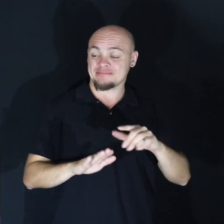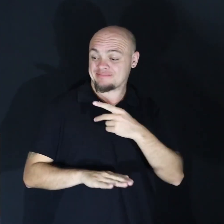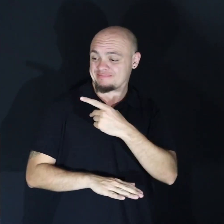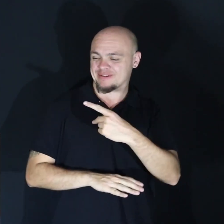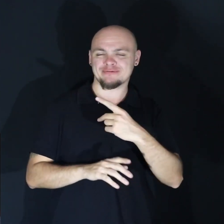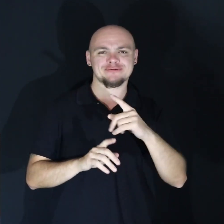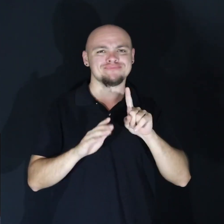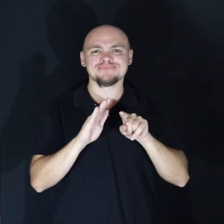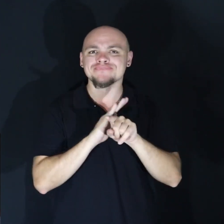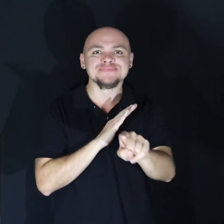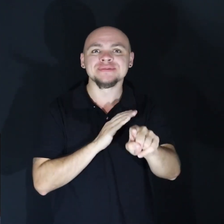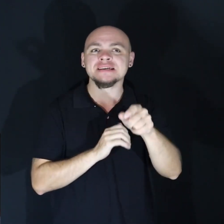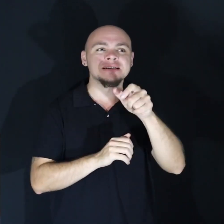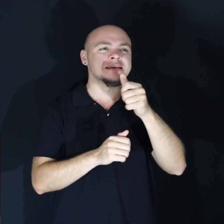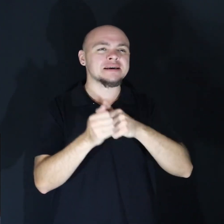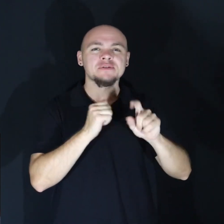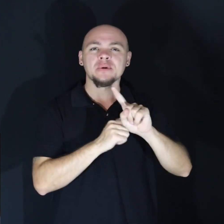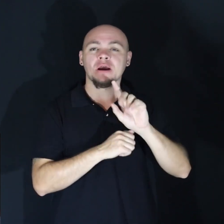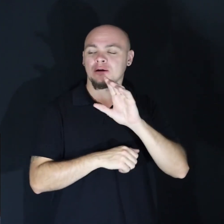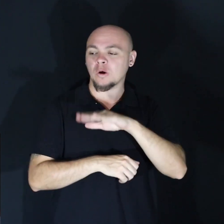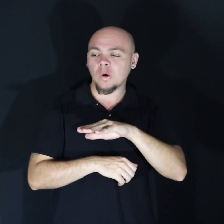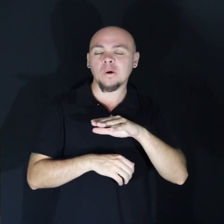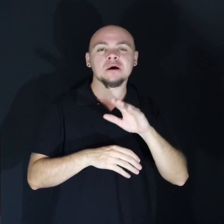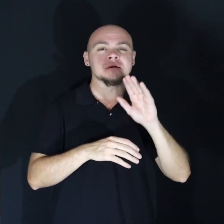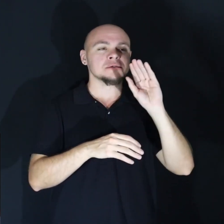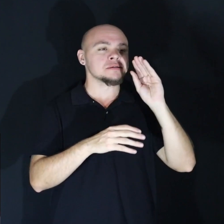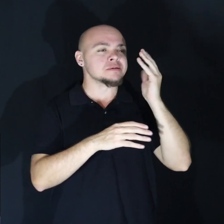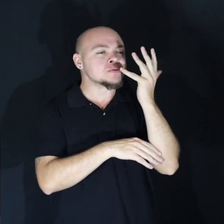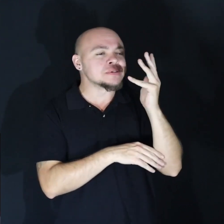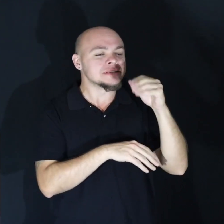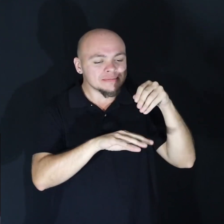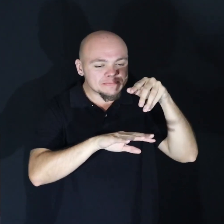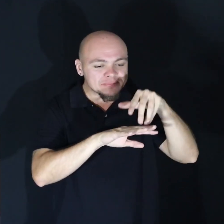adventures. We went around. Everywhere we went, he asked me to plant trees.